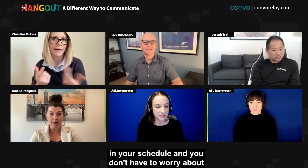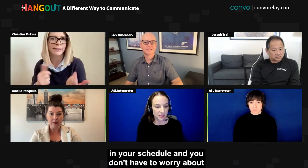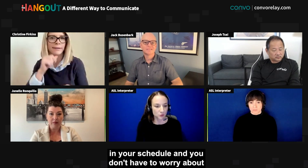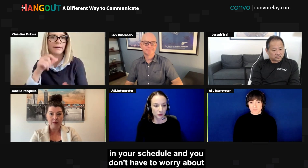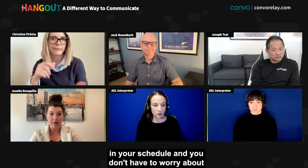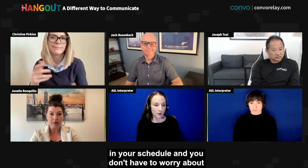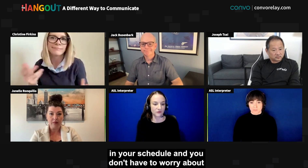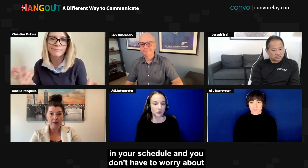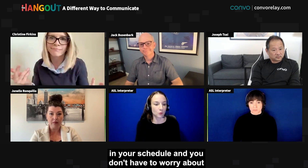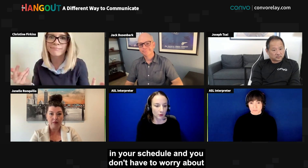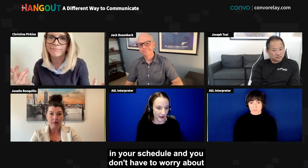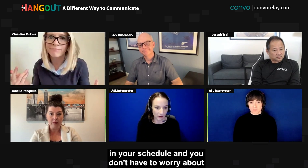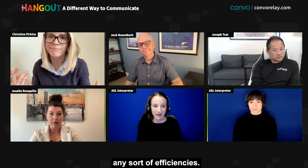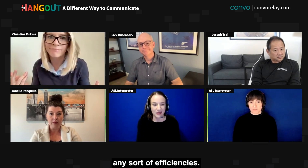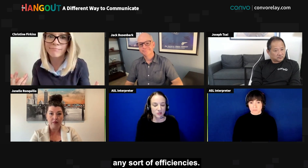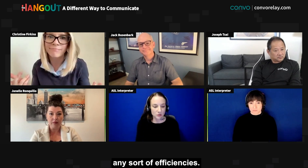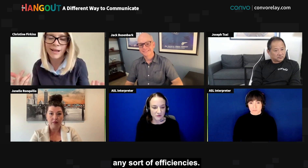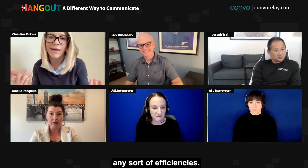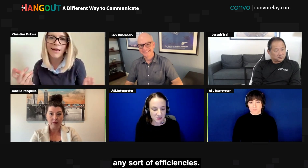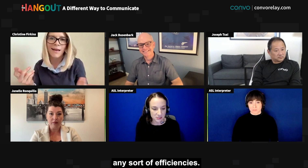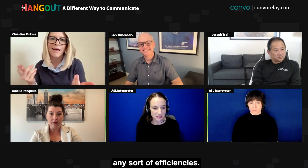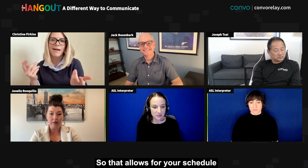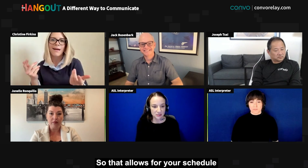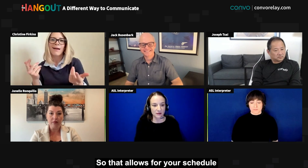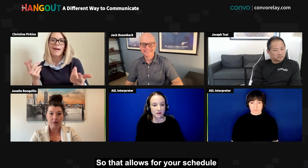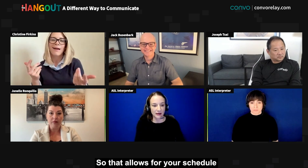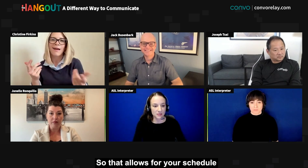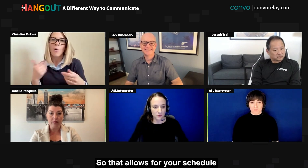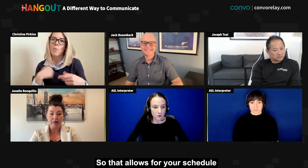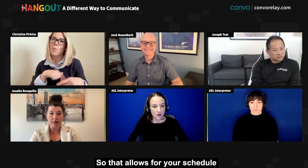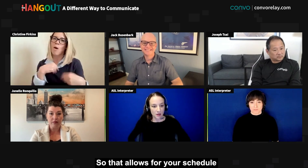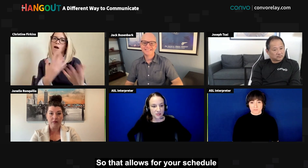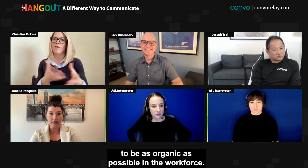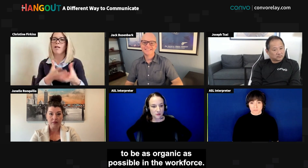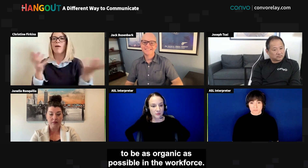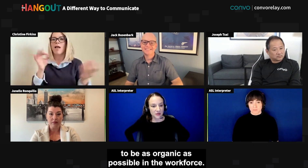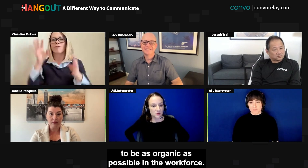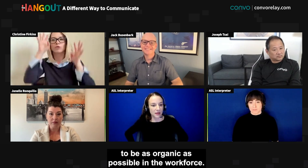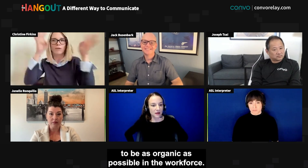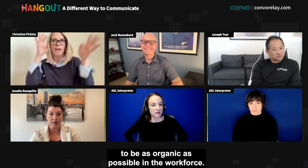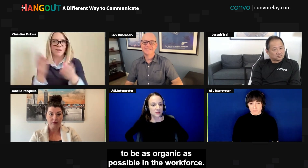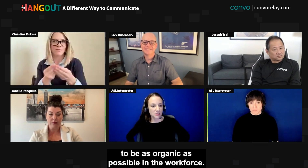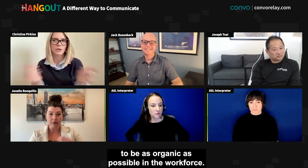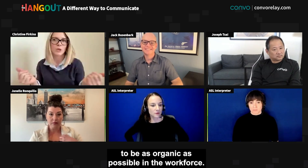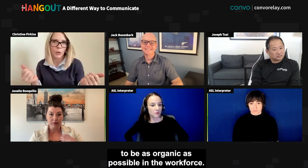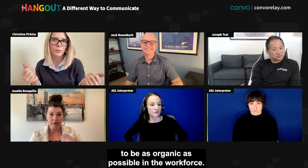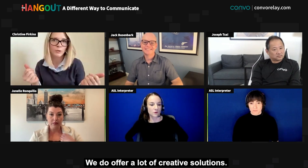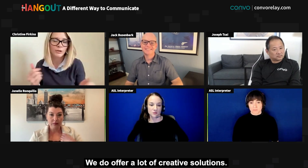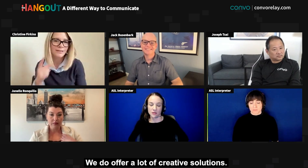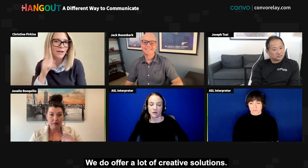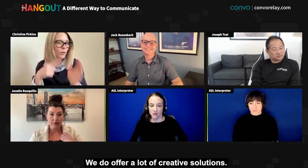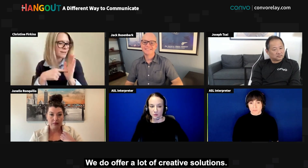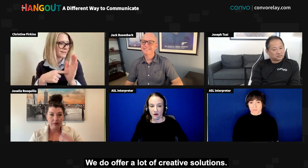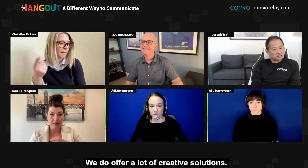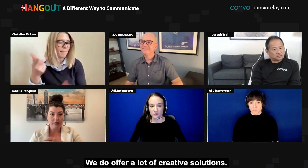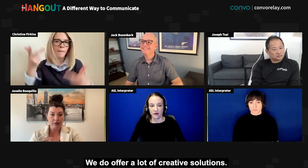schedule, and you don't have to worry about any sort of efficiency. So that allows for your schedule to be as organic as possible in the workforce. We do offer a lot of